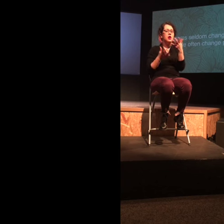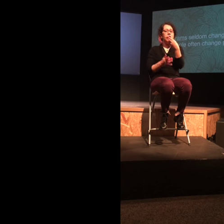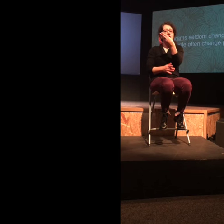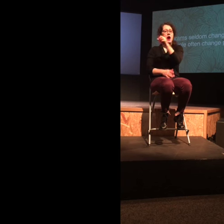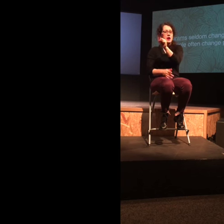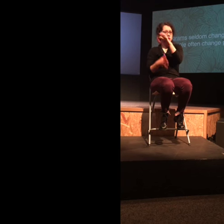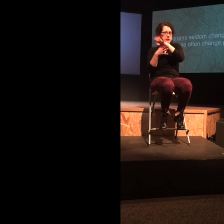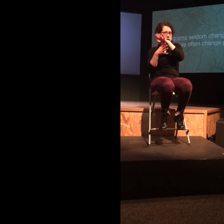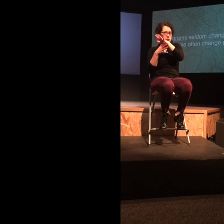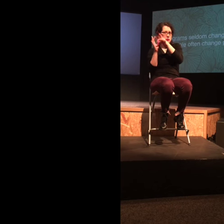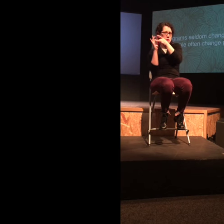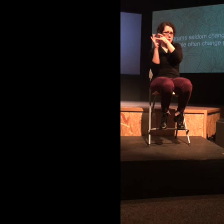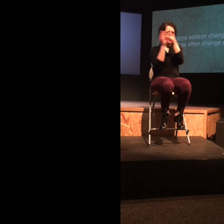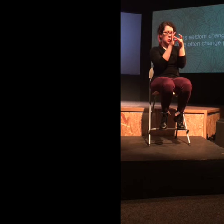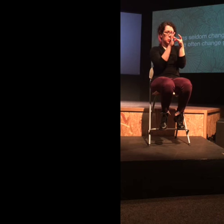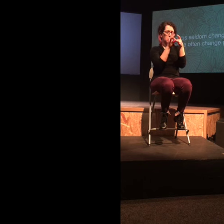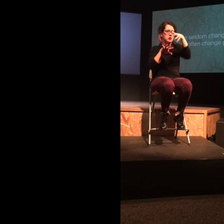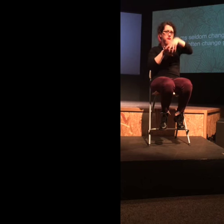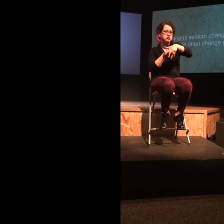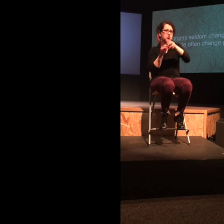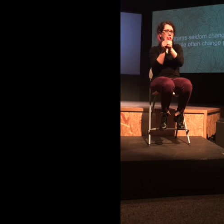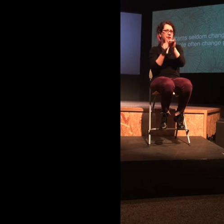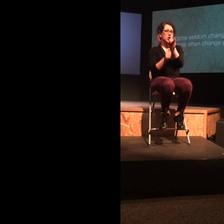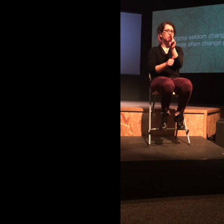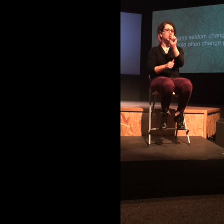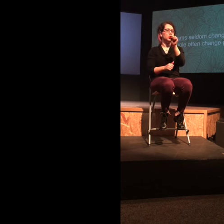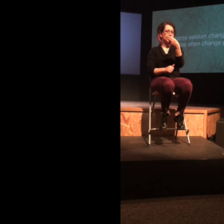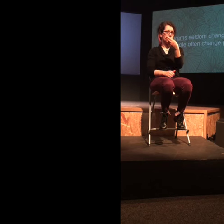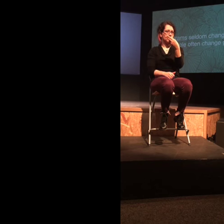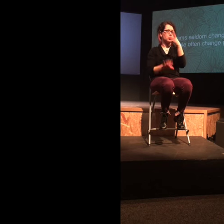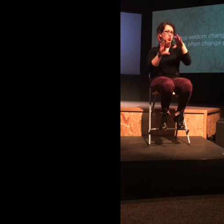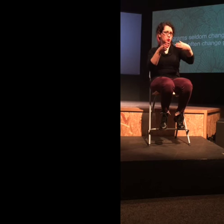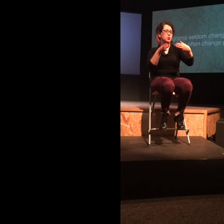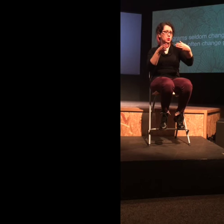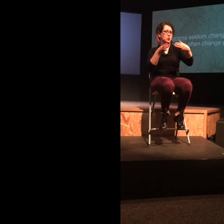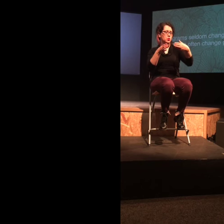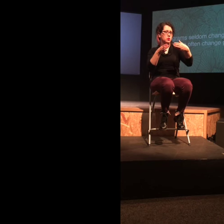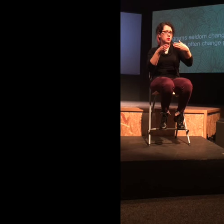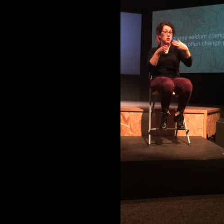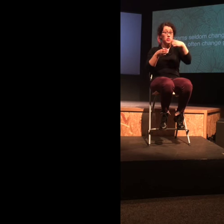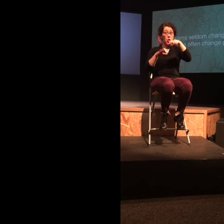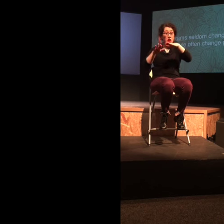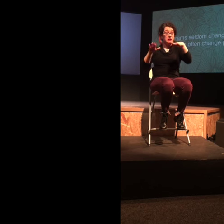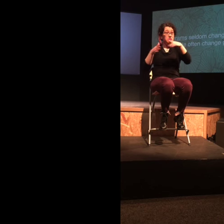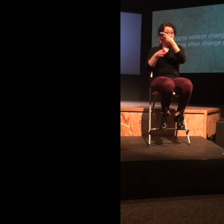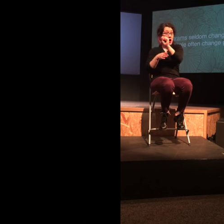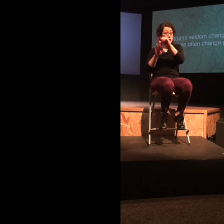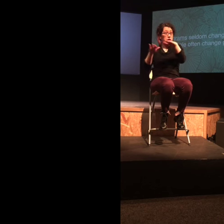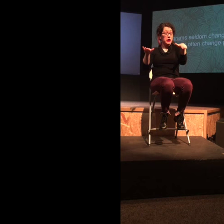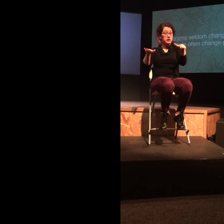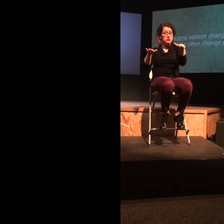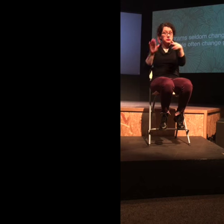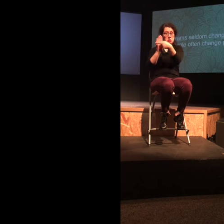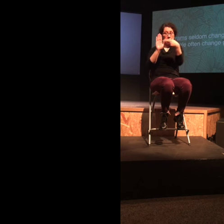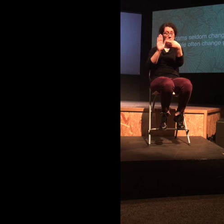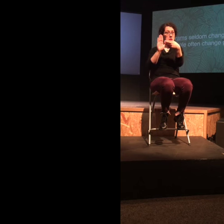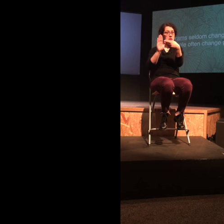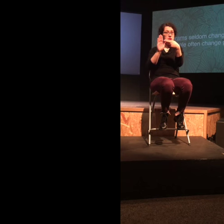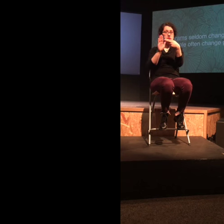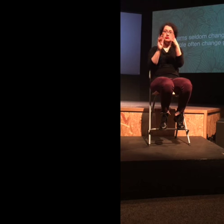are directly connected in youth groups at churches. So these are kids who call themselves followers of Jesus. And what we did was we watched their last year of